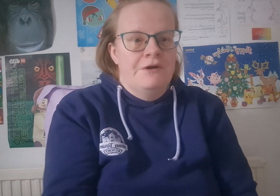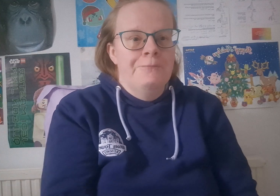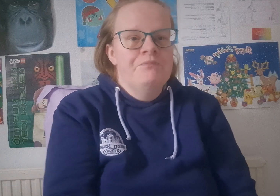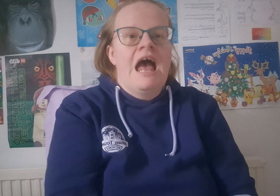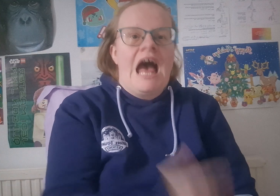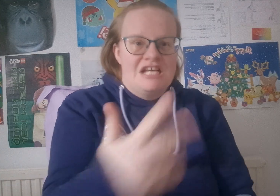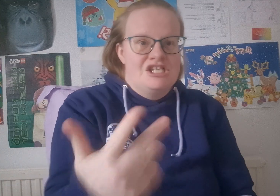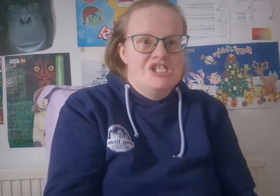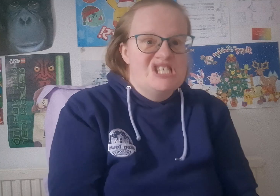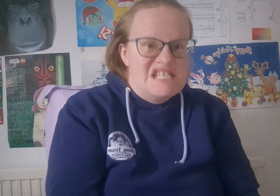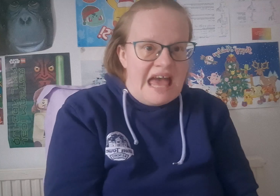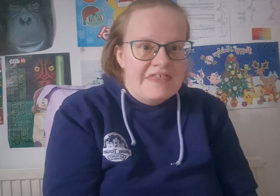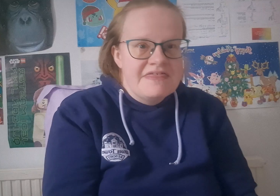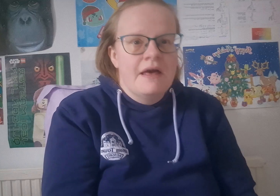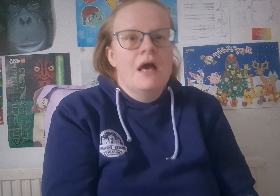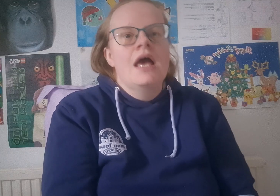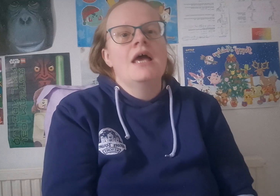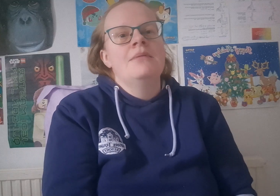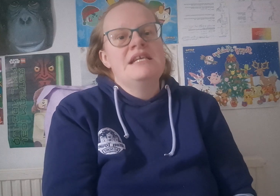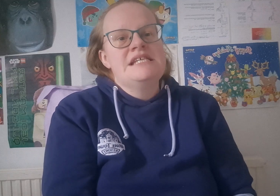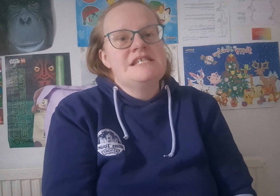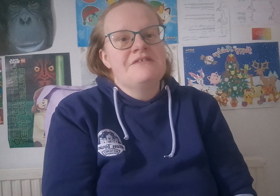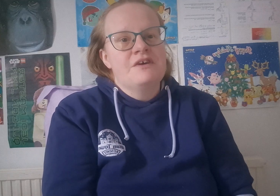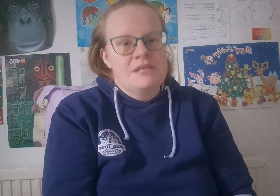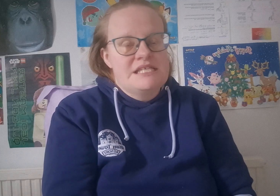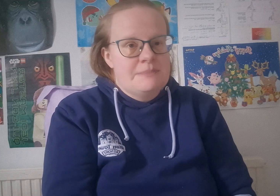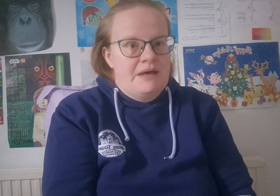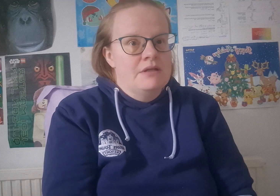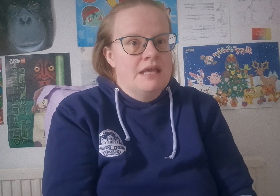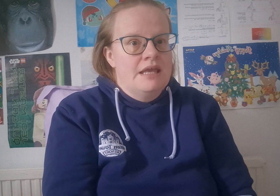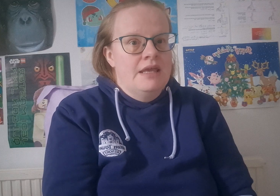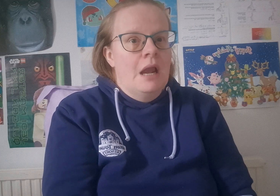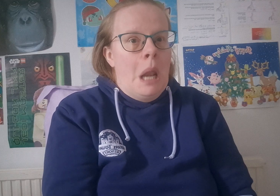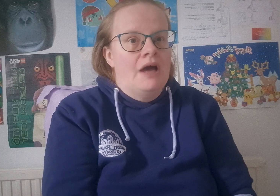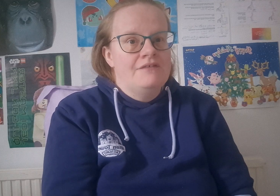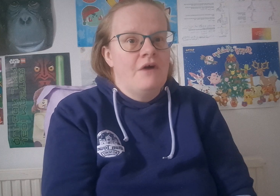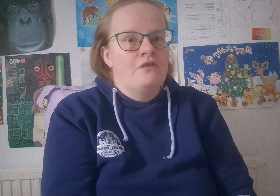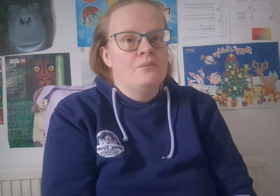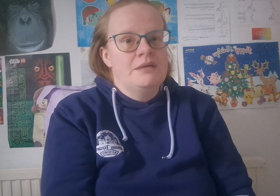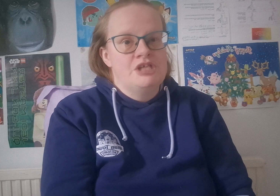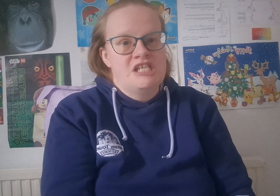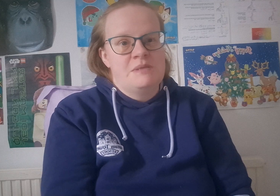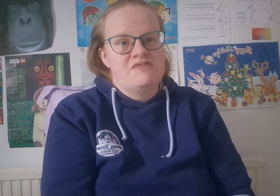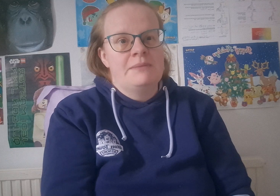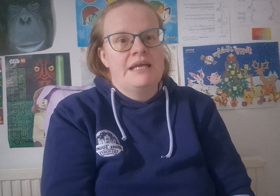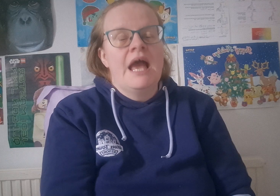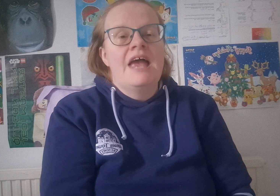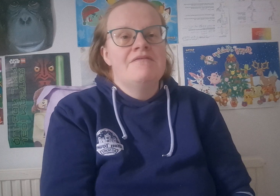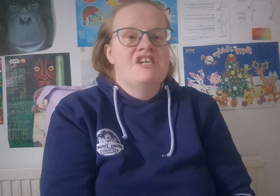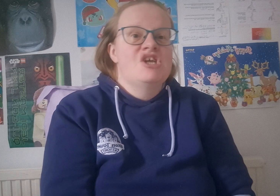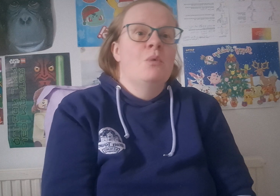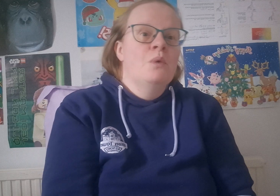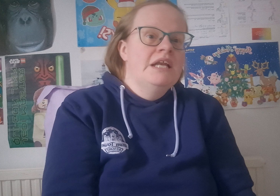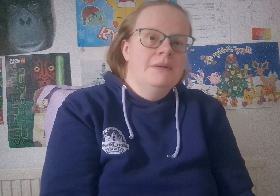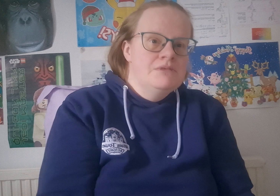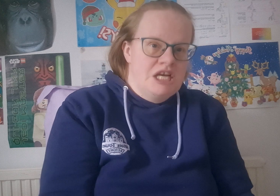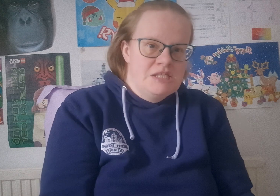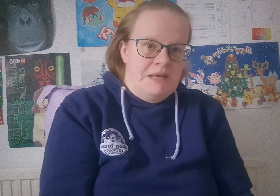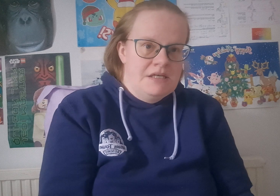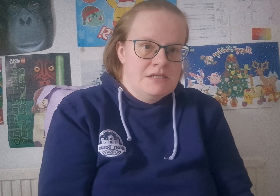film, as does death. It is a film that is about the life of William Shakespeare's family. In fact, William Shakespeare, the